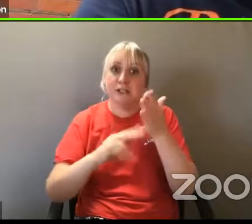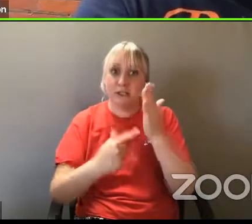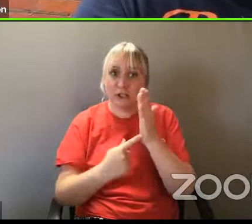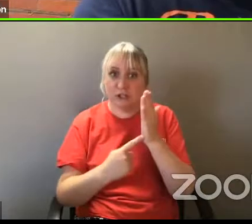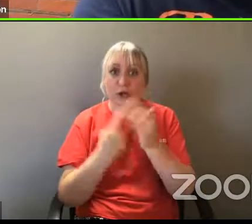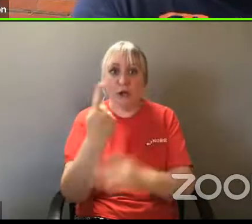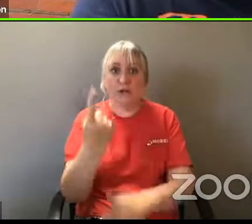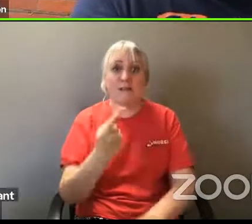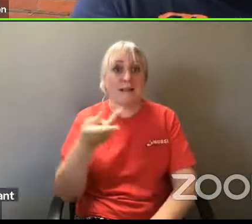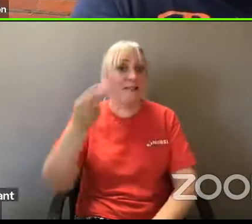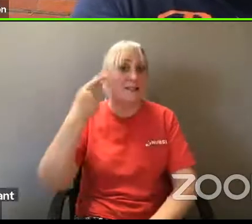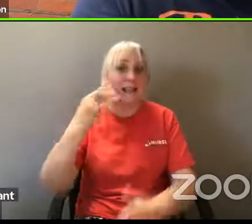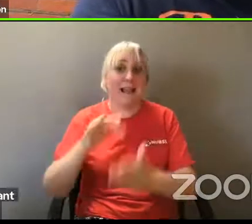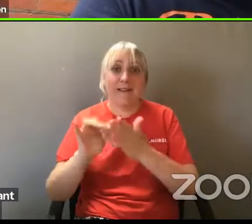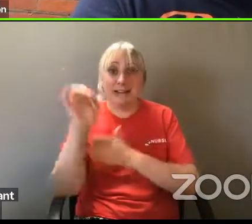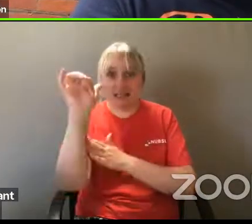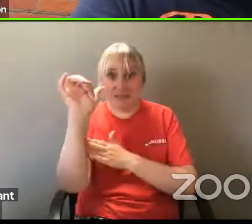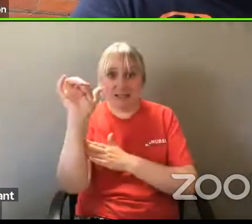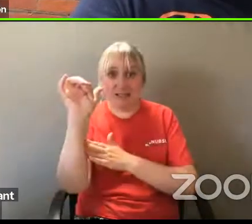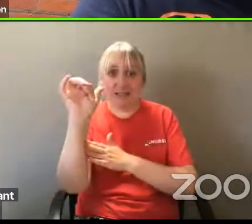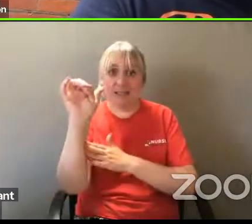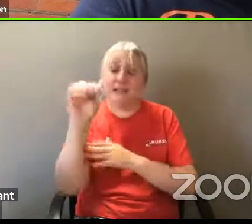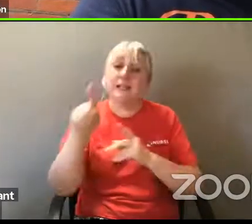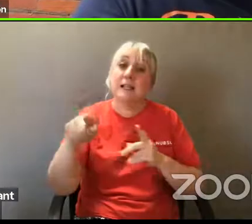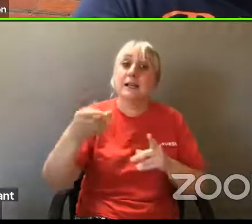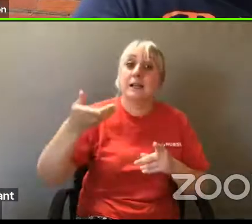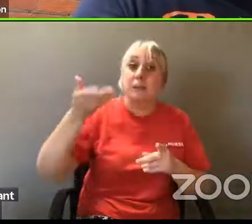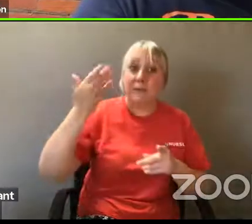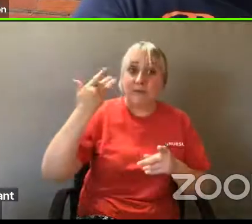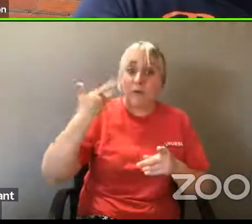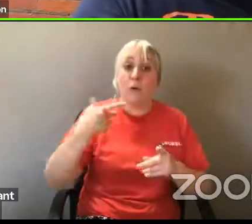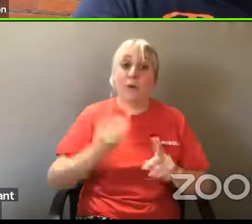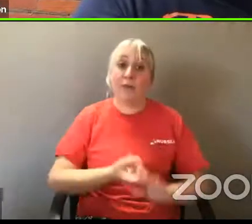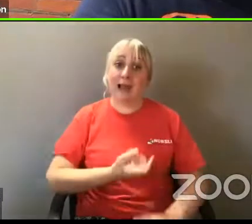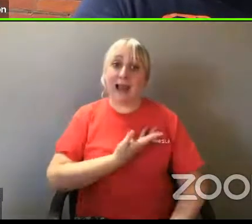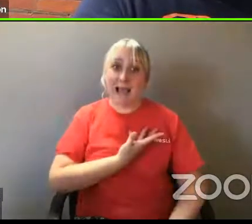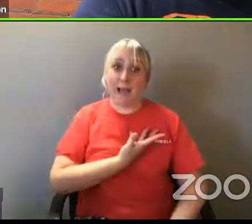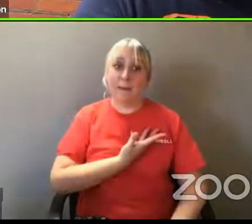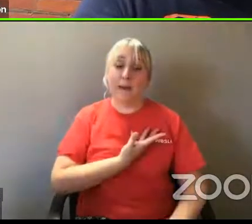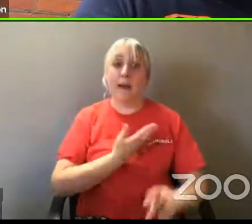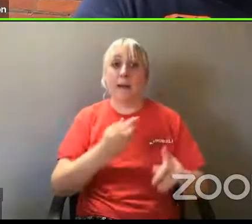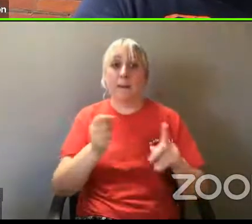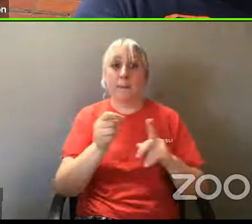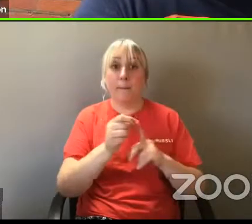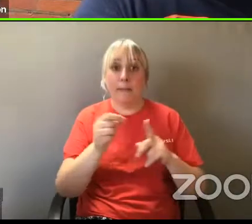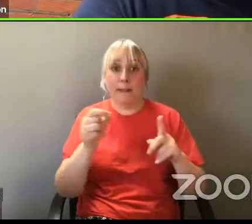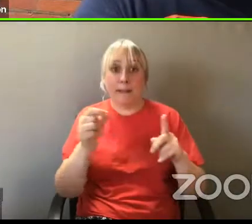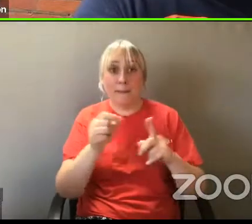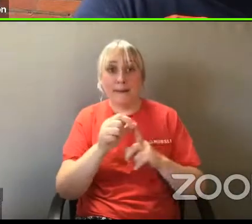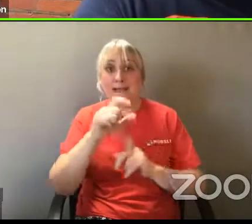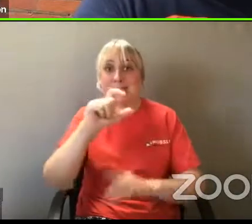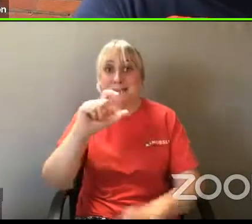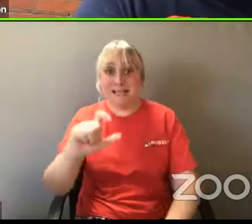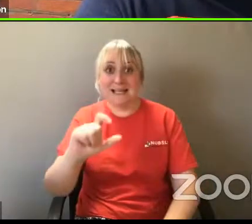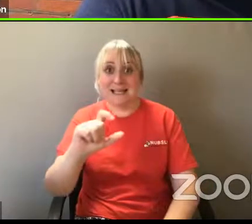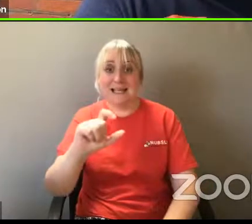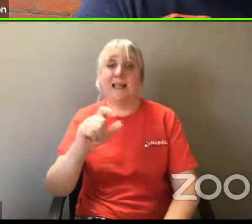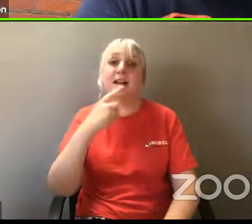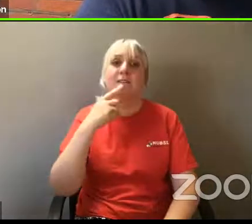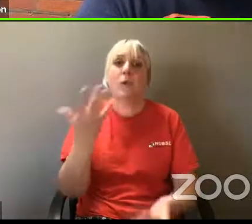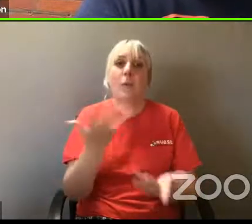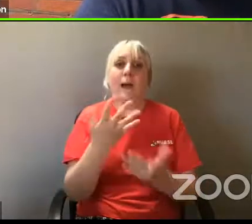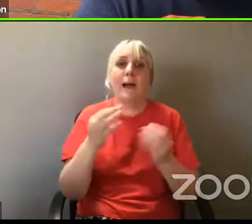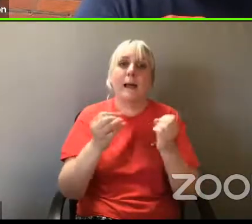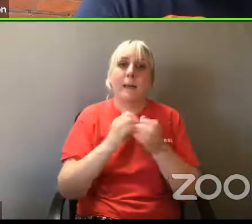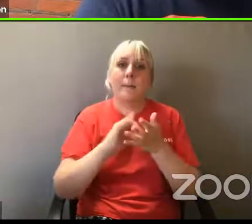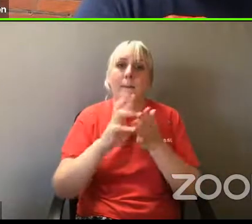deaf activist. She was formerly the Labour prospective parliamentary candidate for Basingstoke